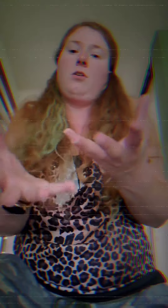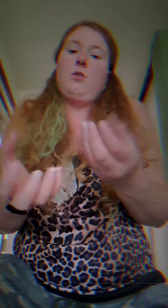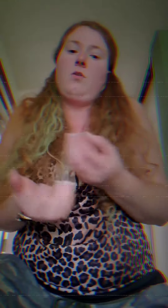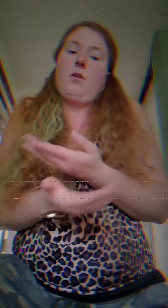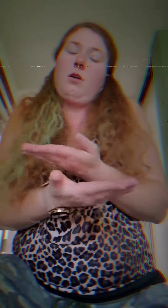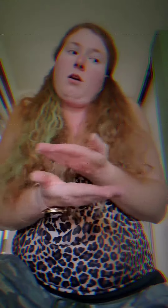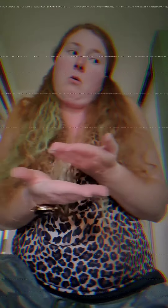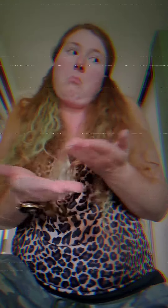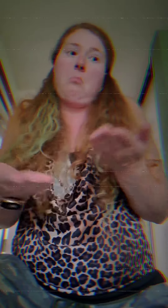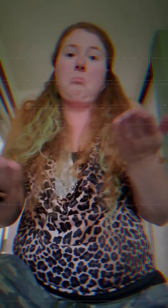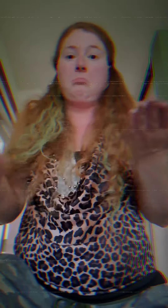have defined it.